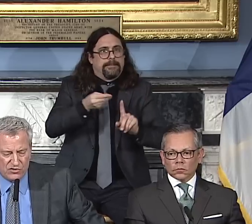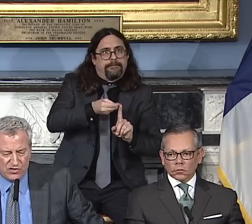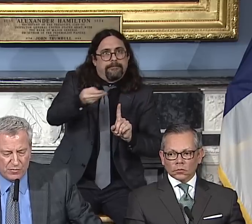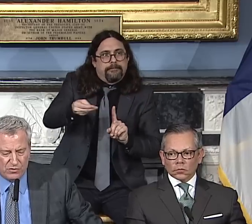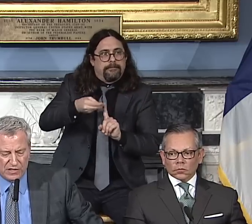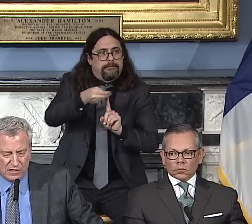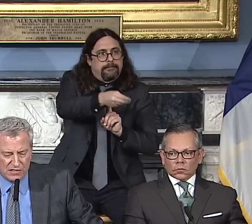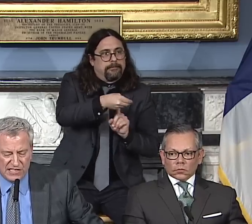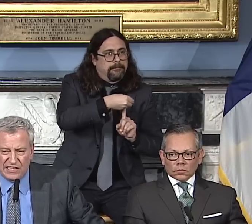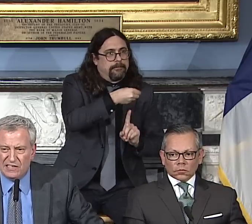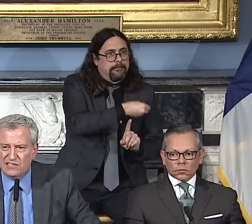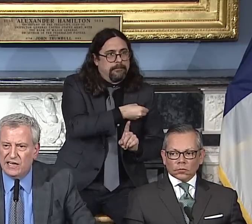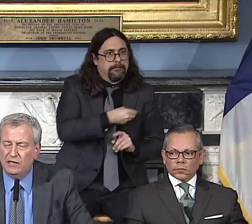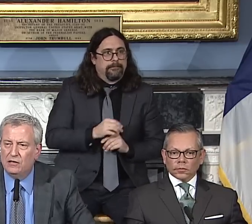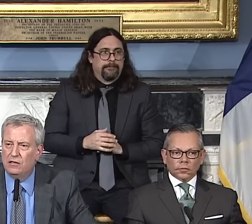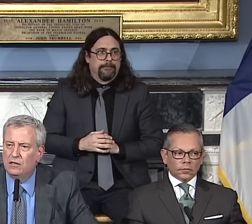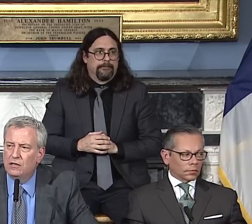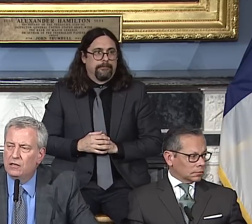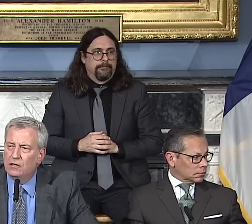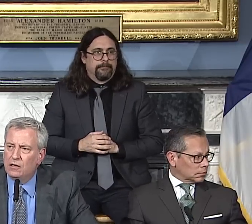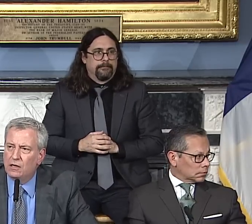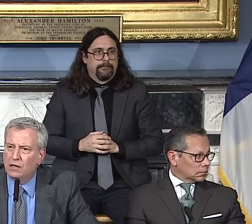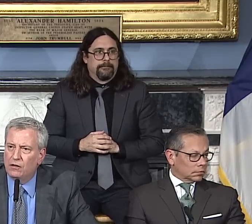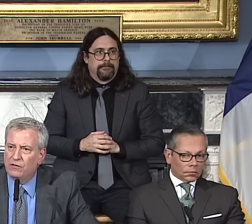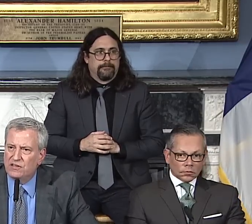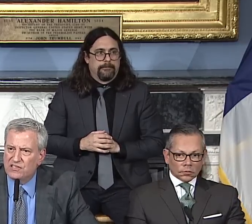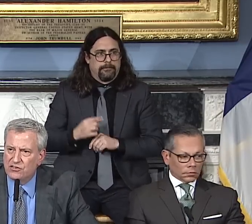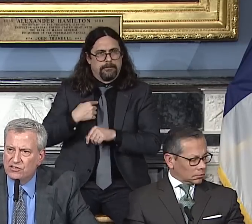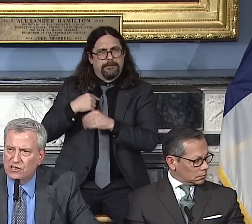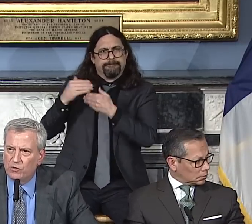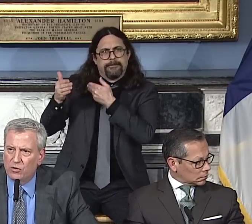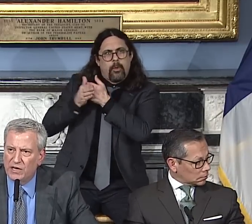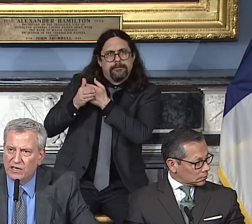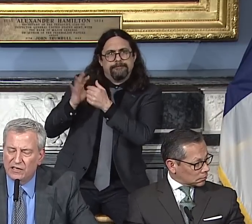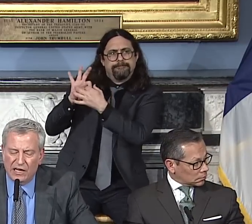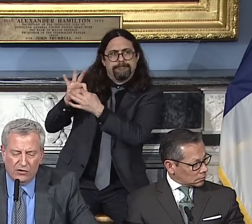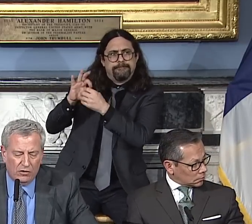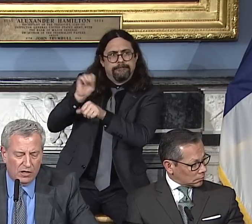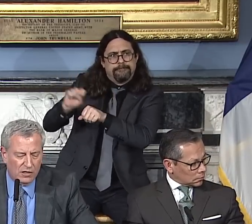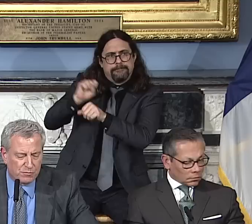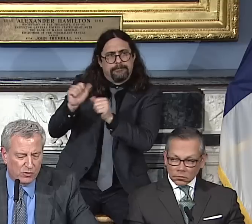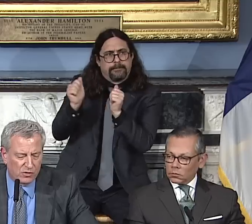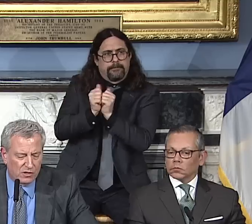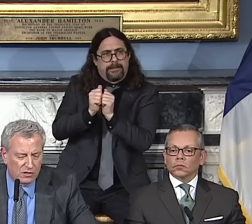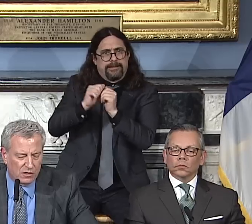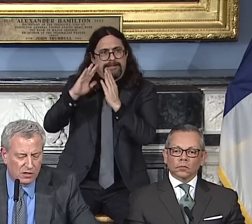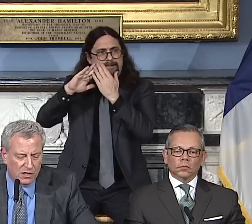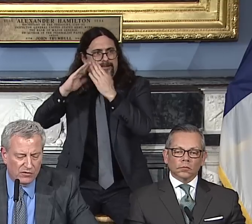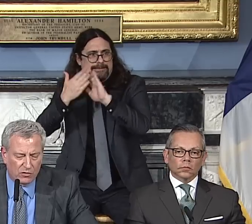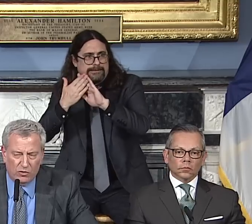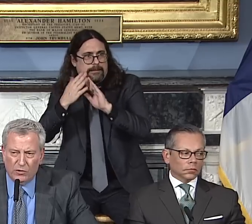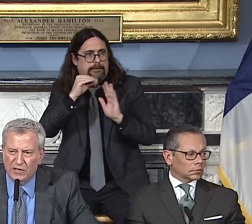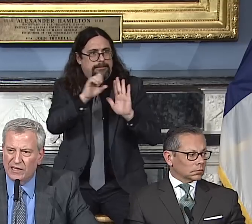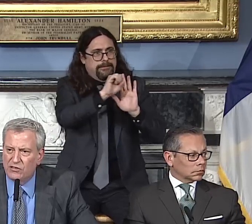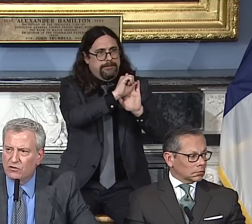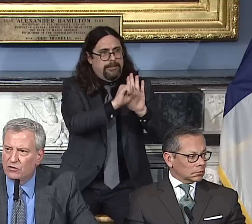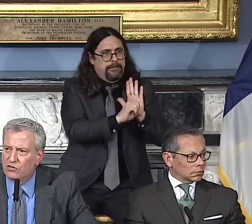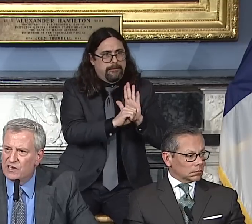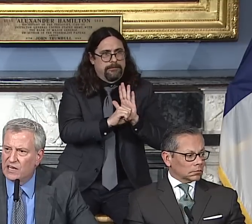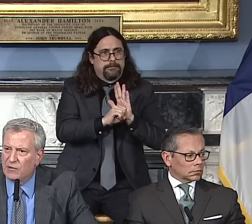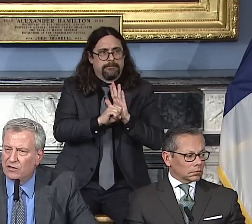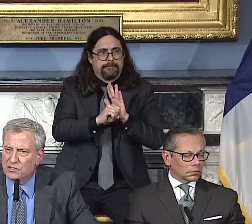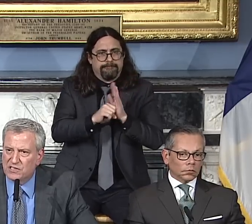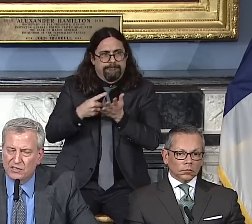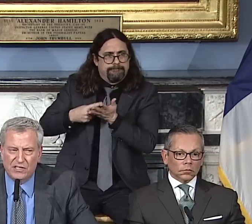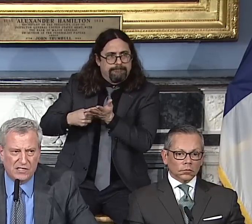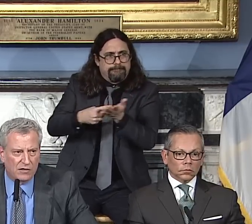working relationship between the city and state, the decisions that we are making together. And I spoke with Governor Cuomo at length earlier